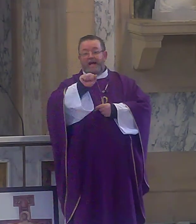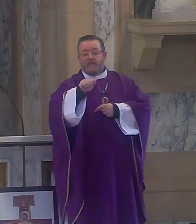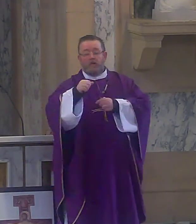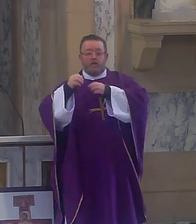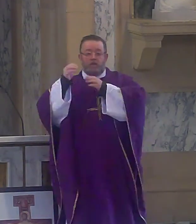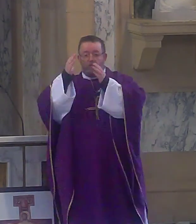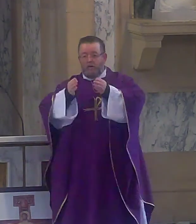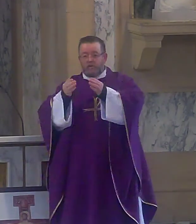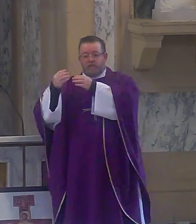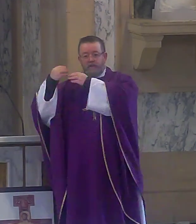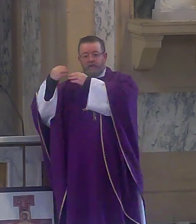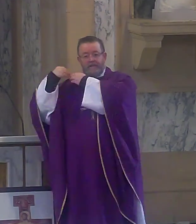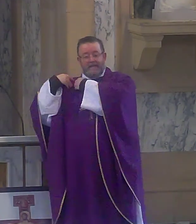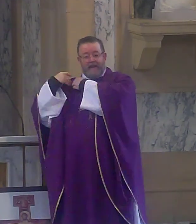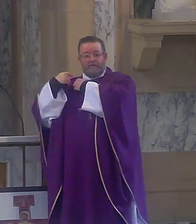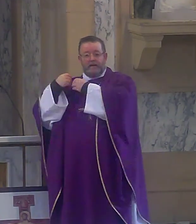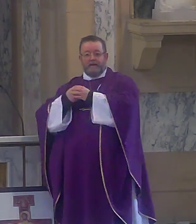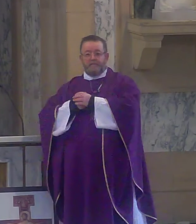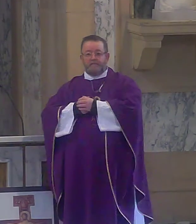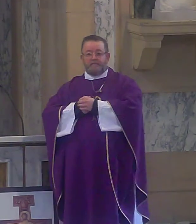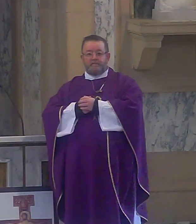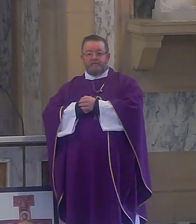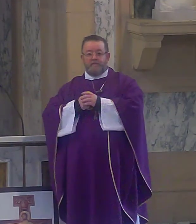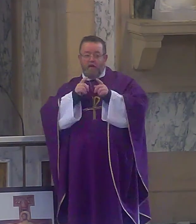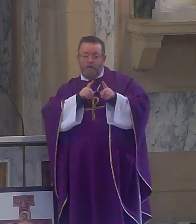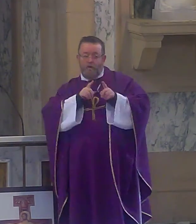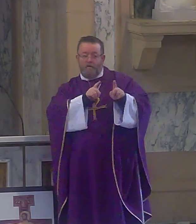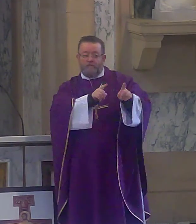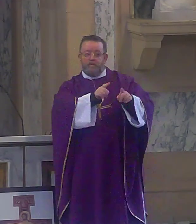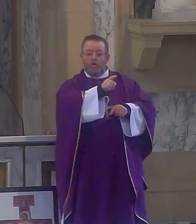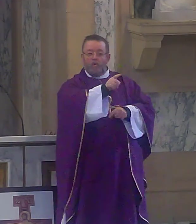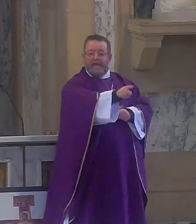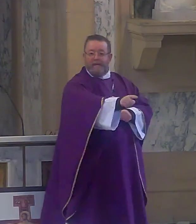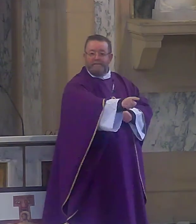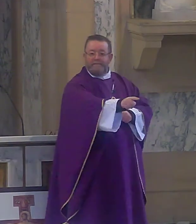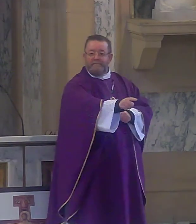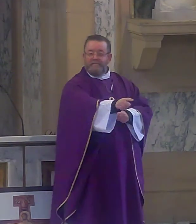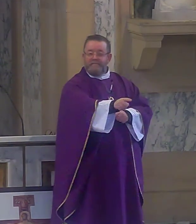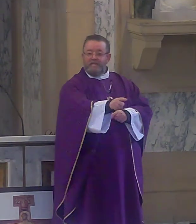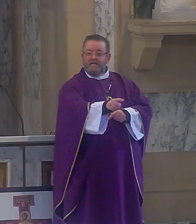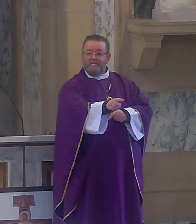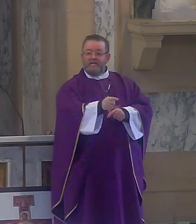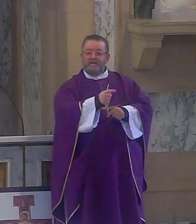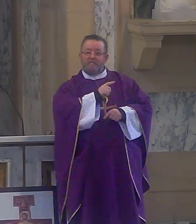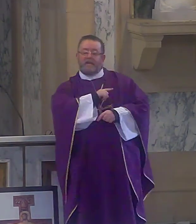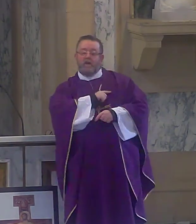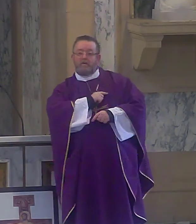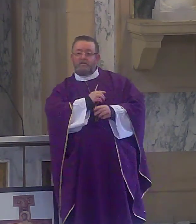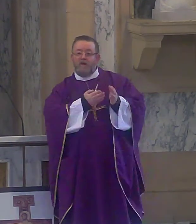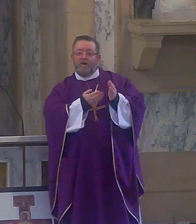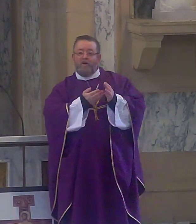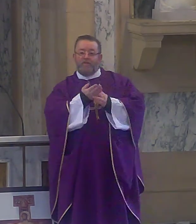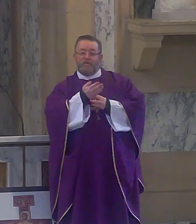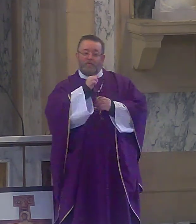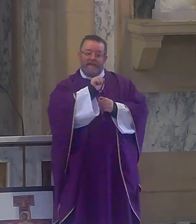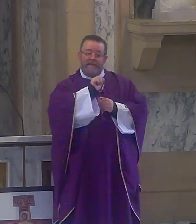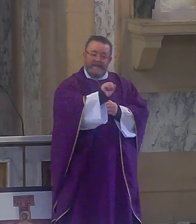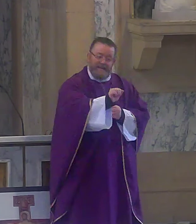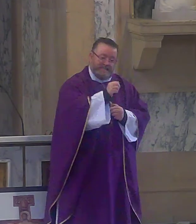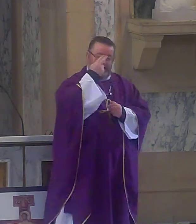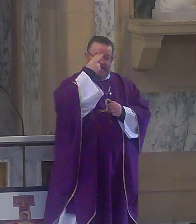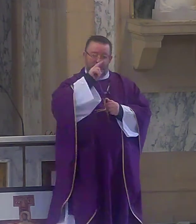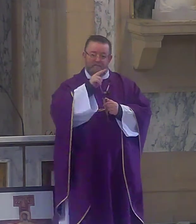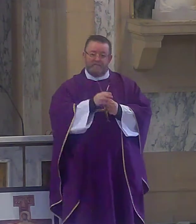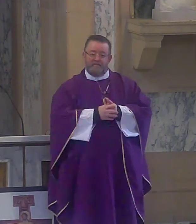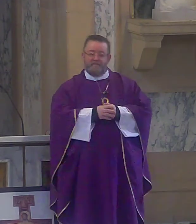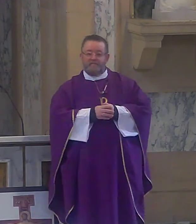that you must carry follow him because through his